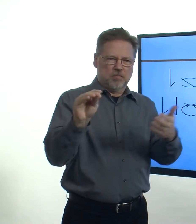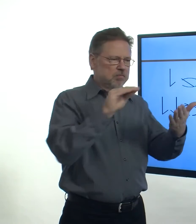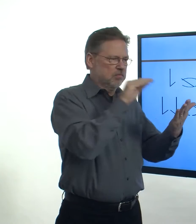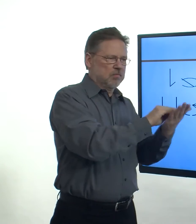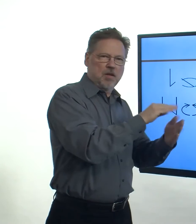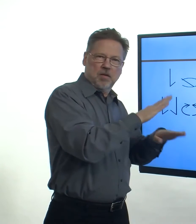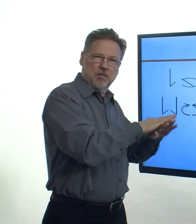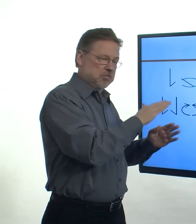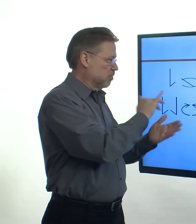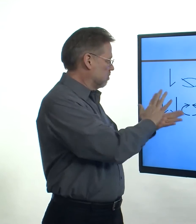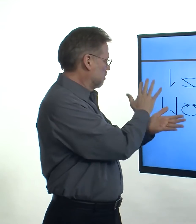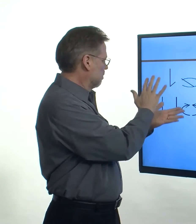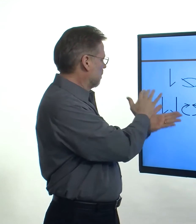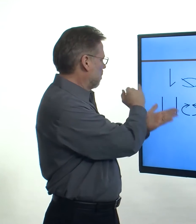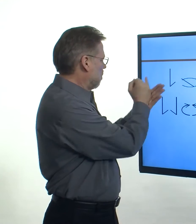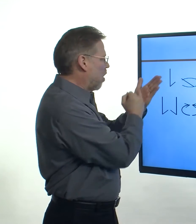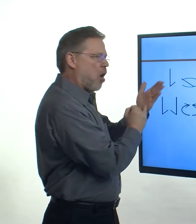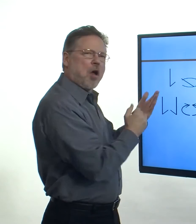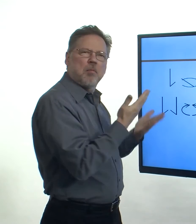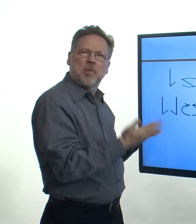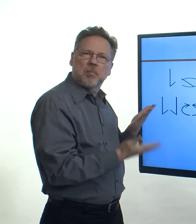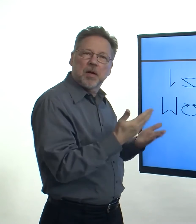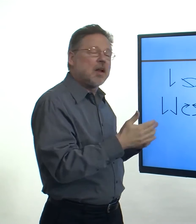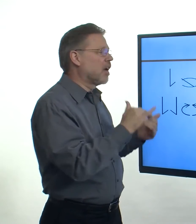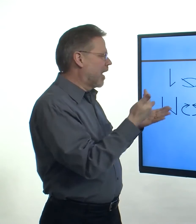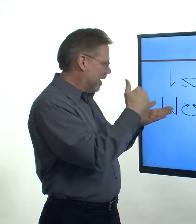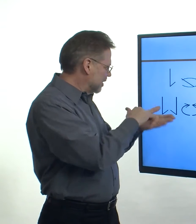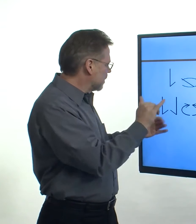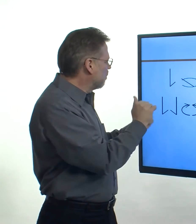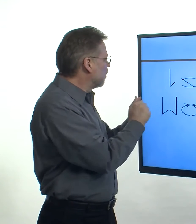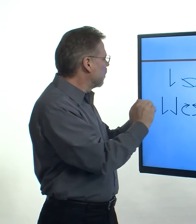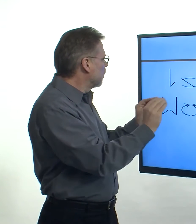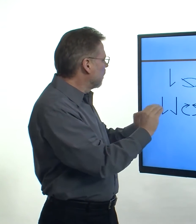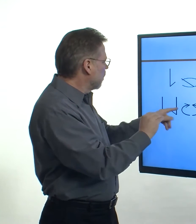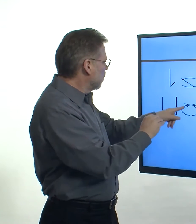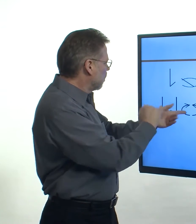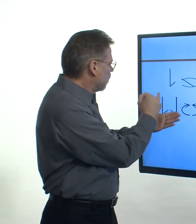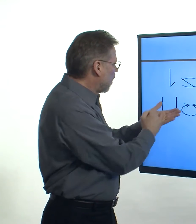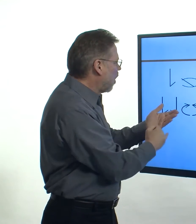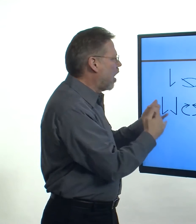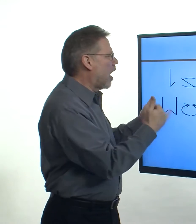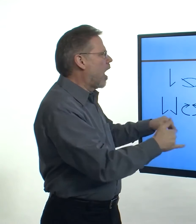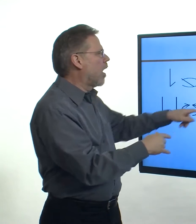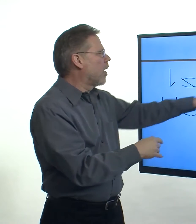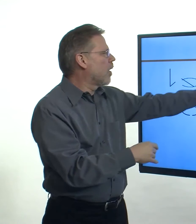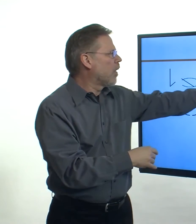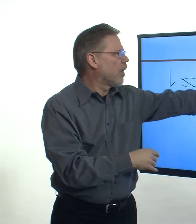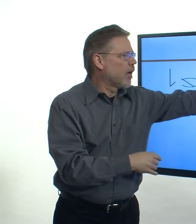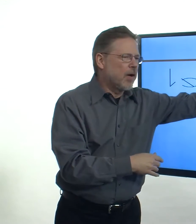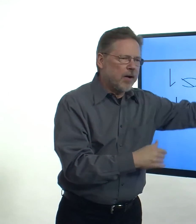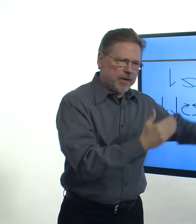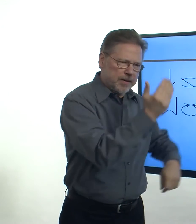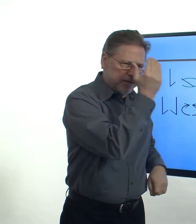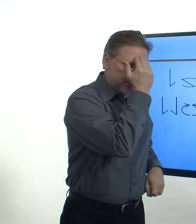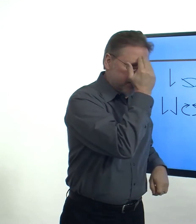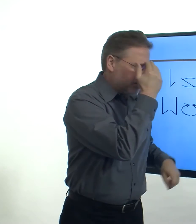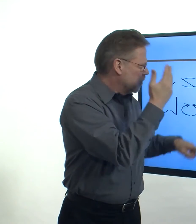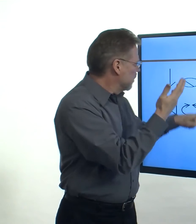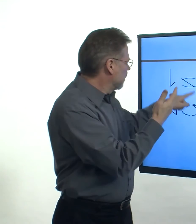a way that can be drawn on paper. The same may be true for how movement is drawn. Now, by analyzing